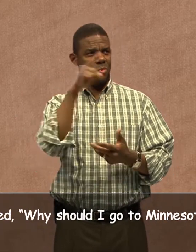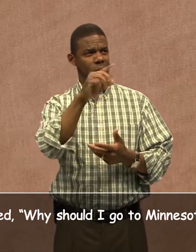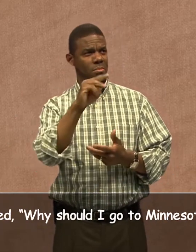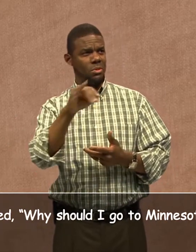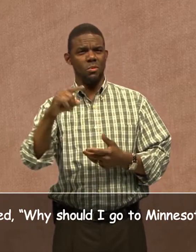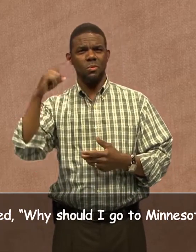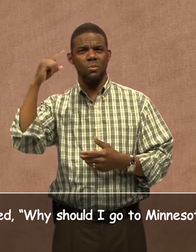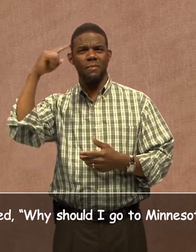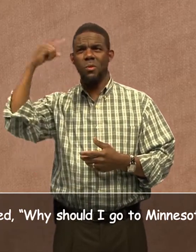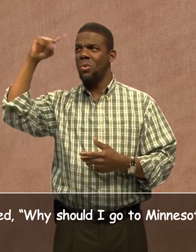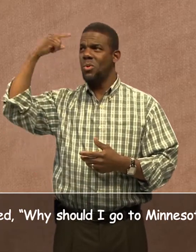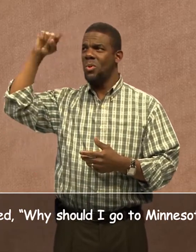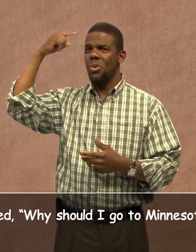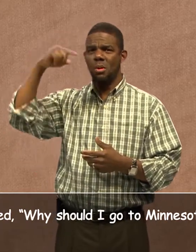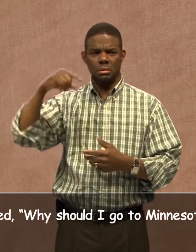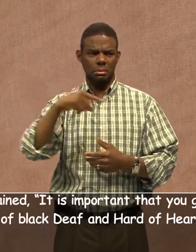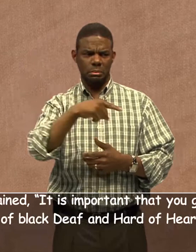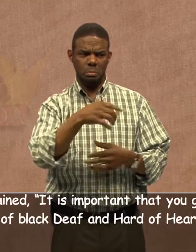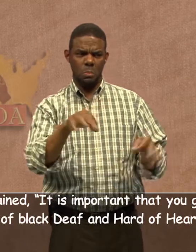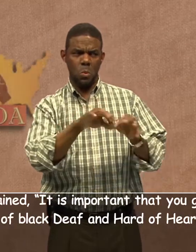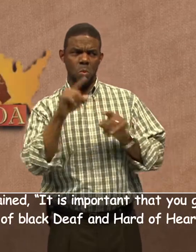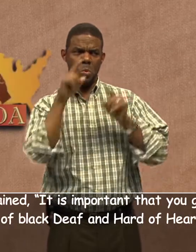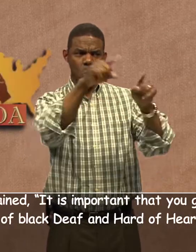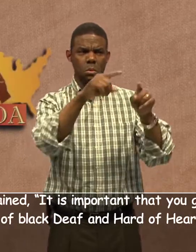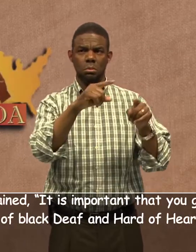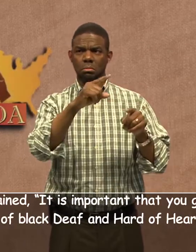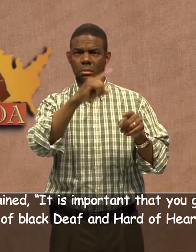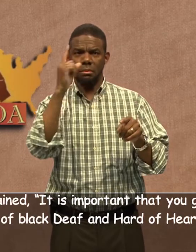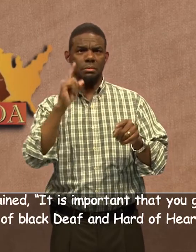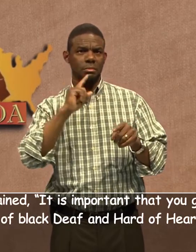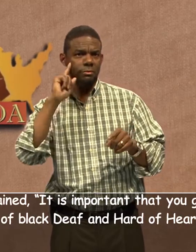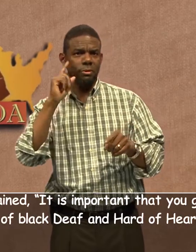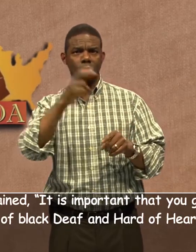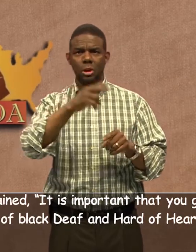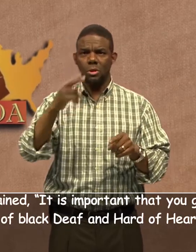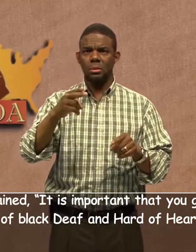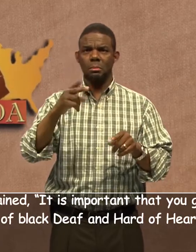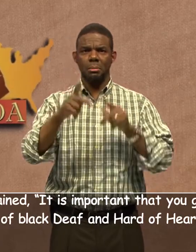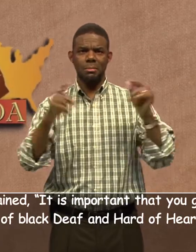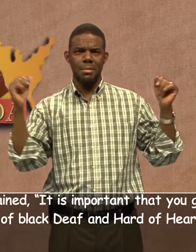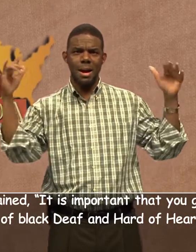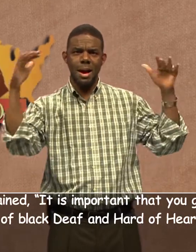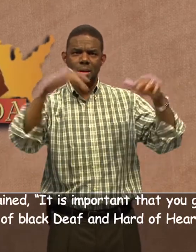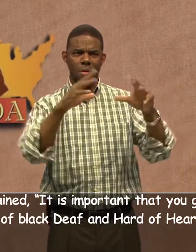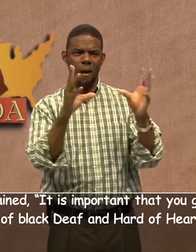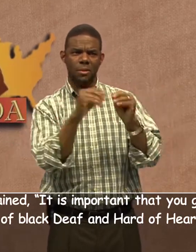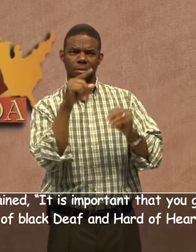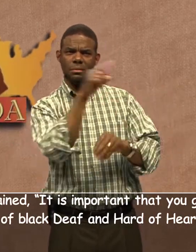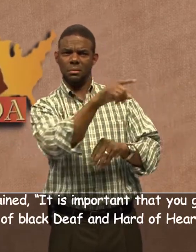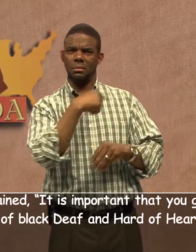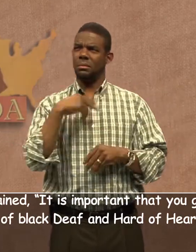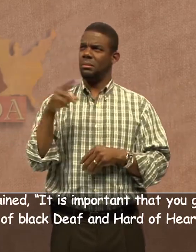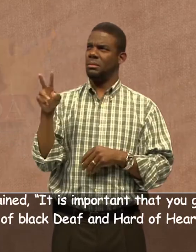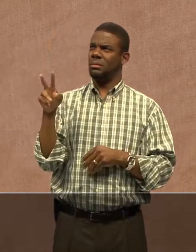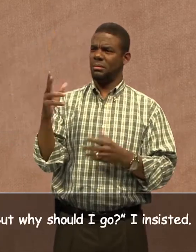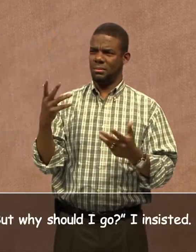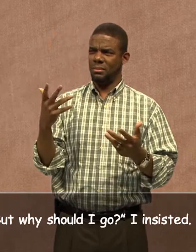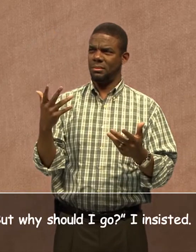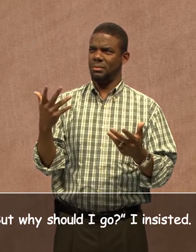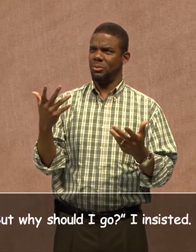asked, why should I go to Minnesota? They explained, it is important that you go to this conference of black, deaf, and hard of hearing people. But why